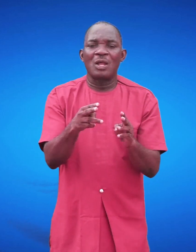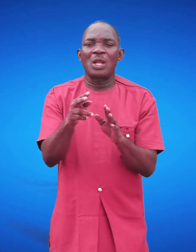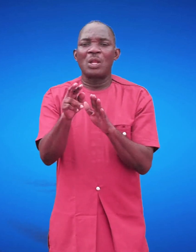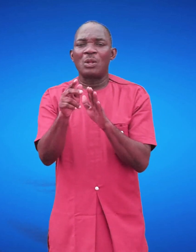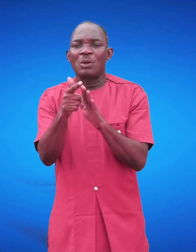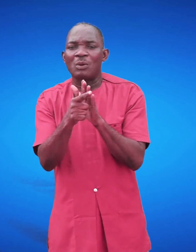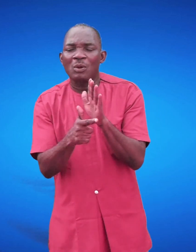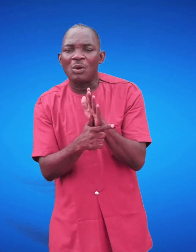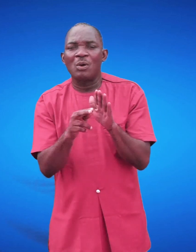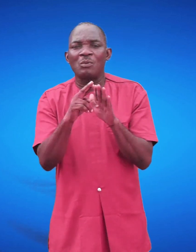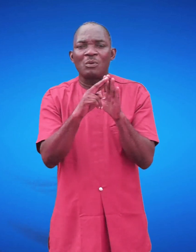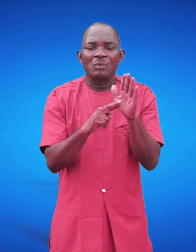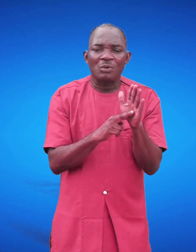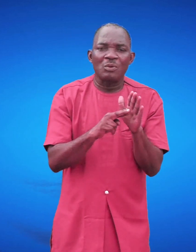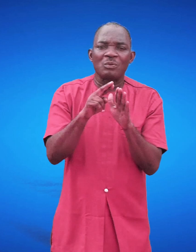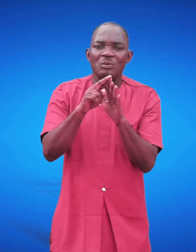and regulations.